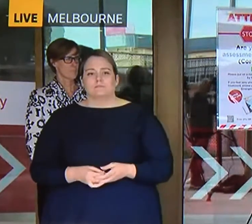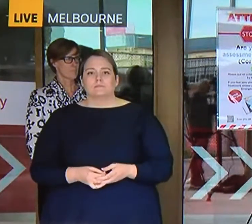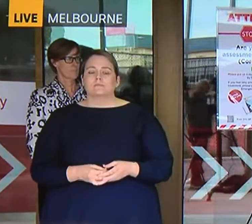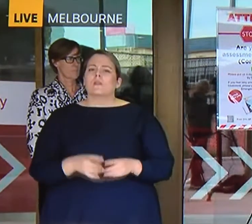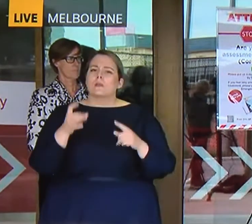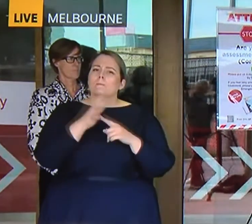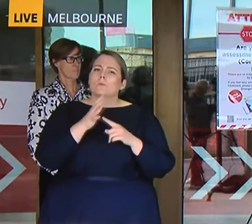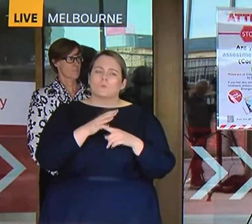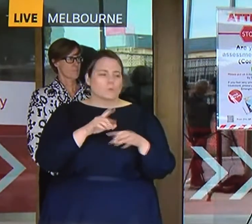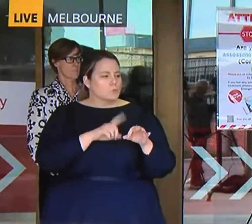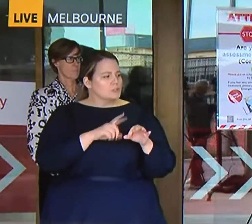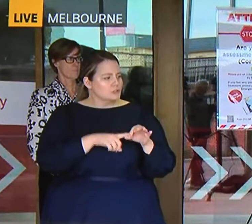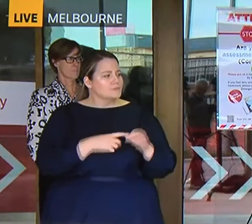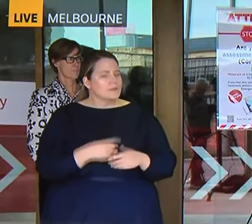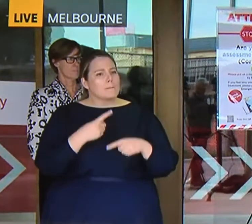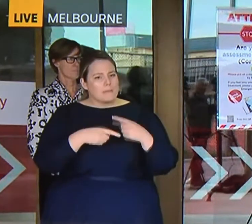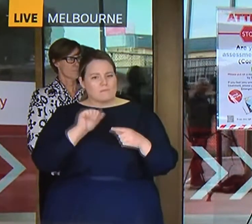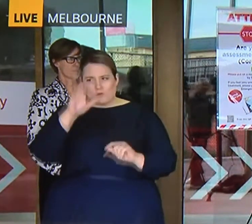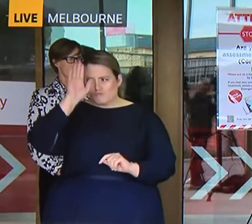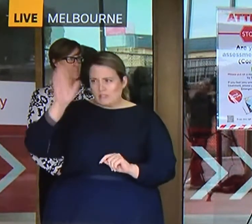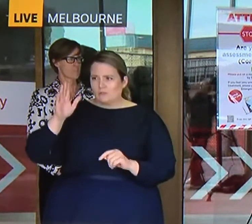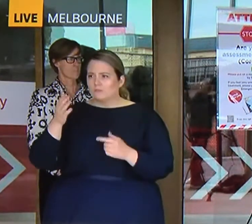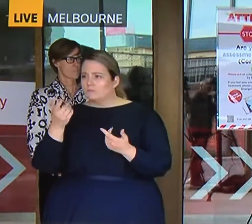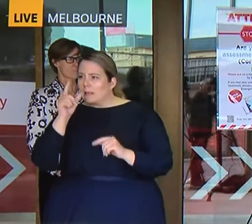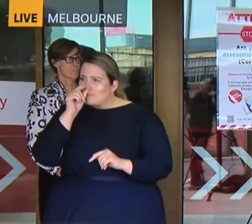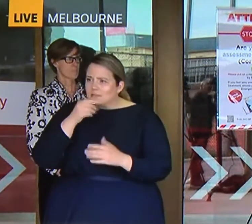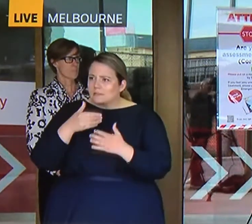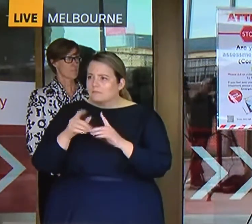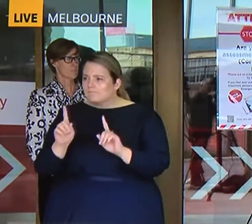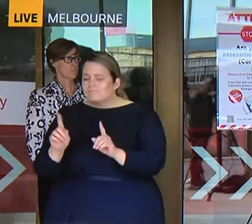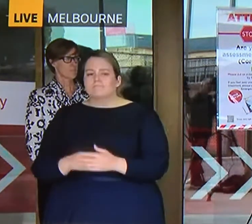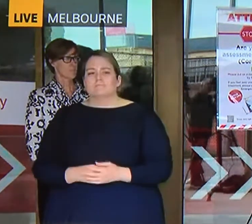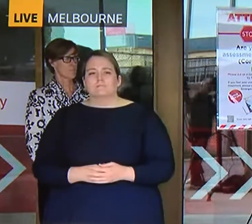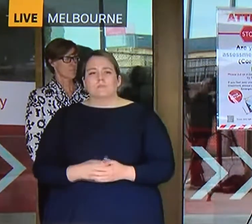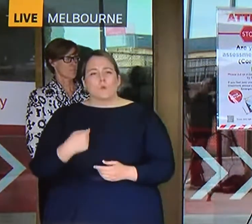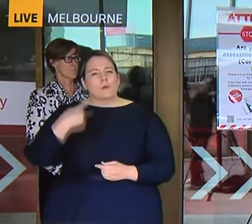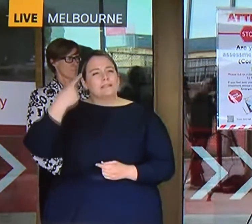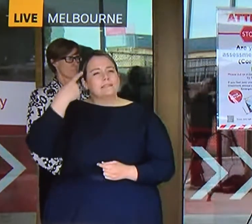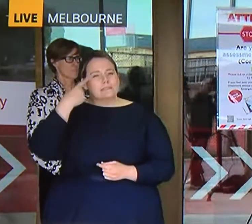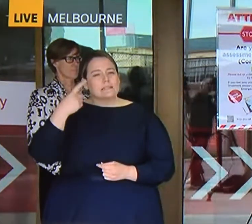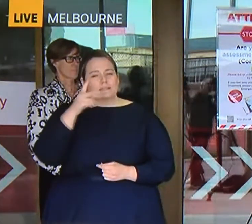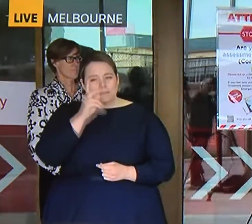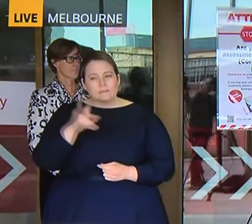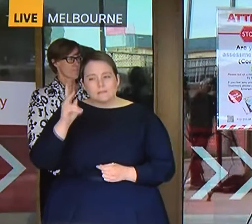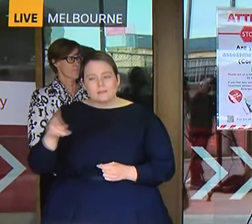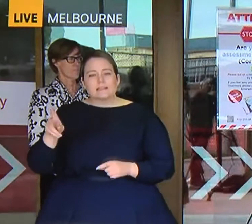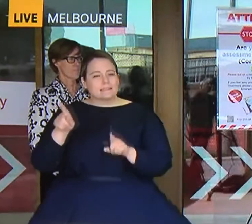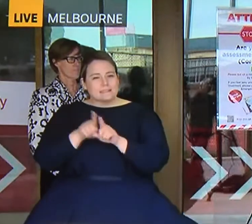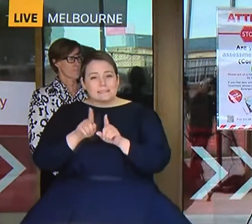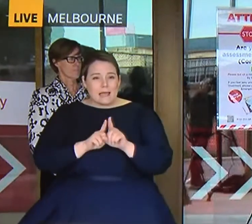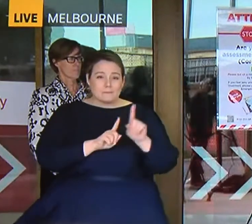capacity. Now, one of the things that's occurring is, again, in regional Australia, we're seeing people come back into the